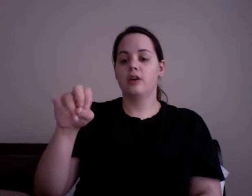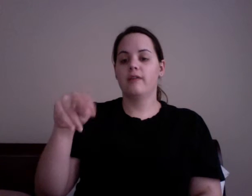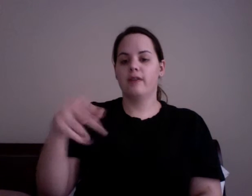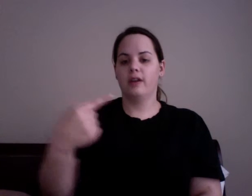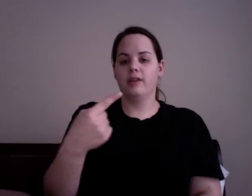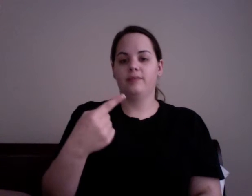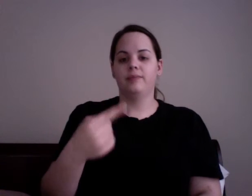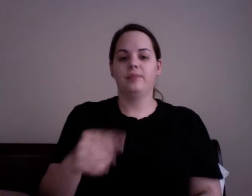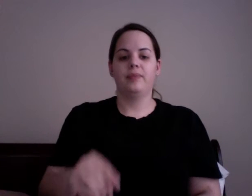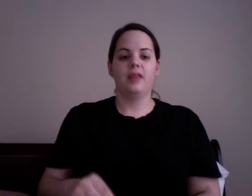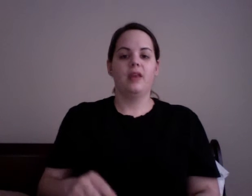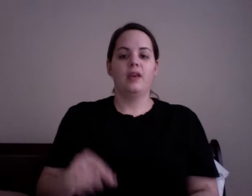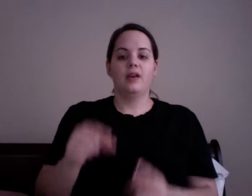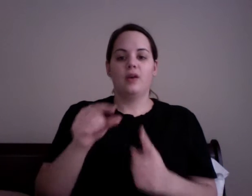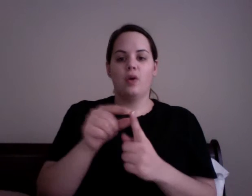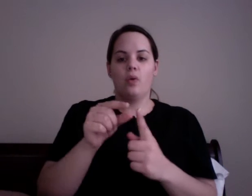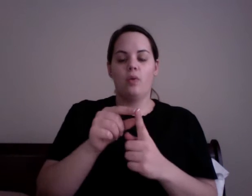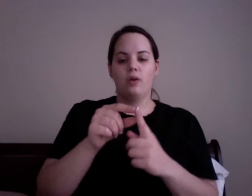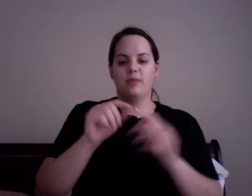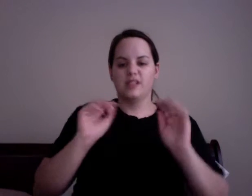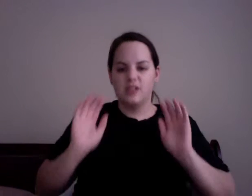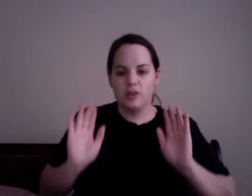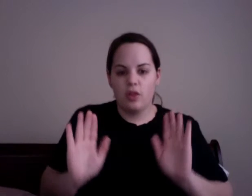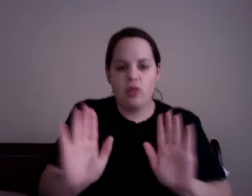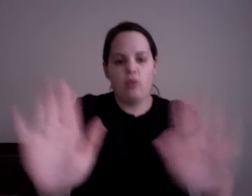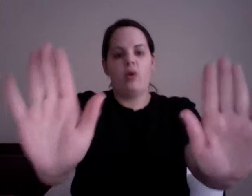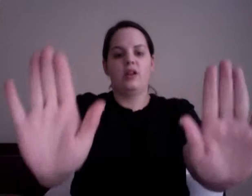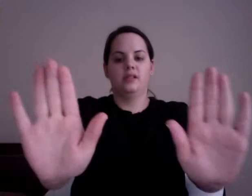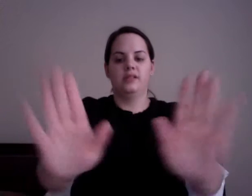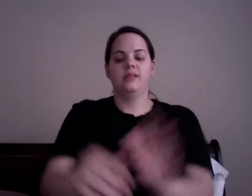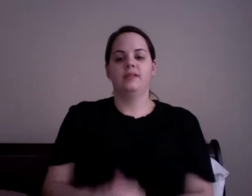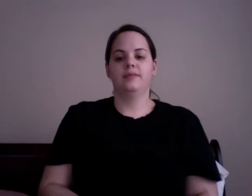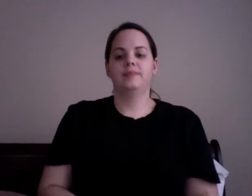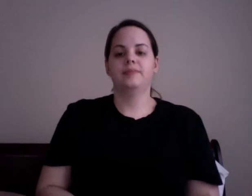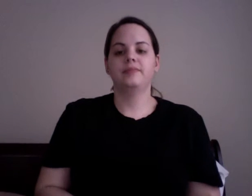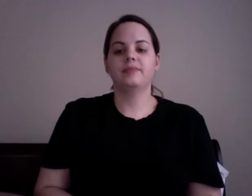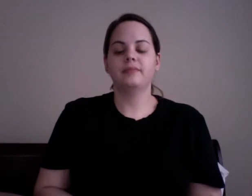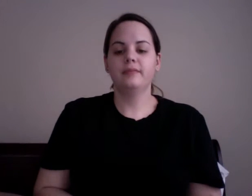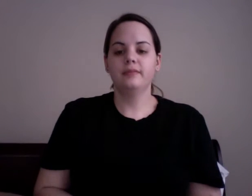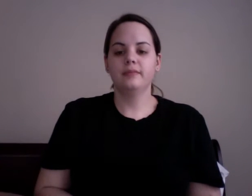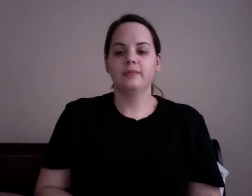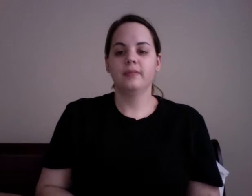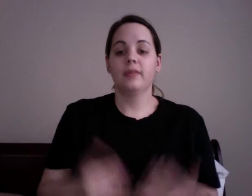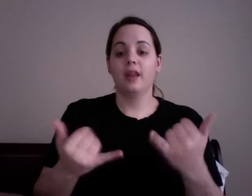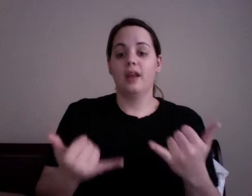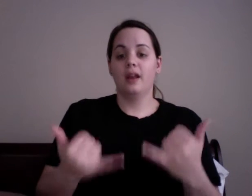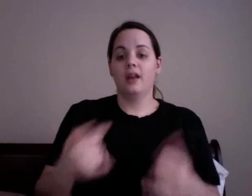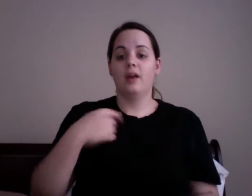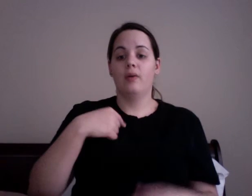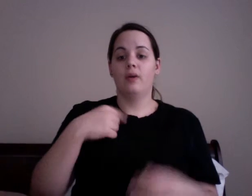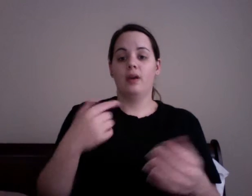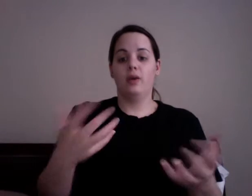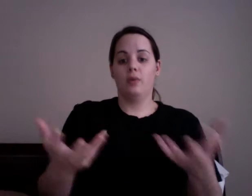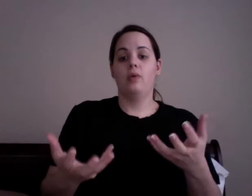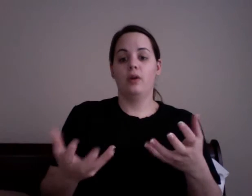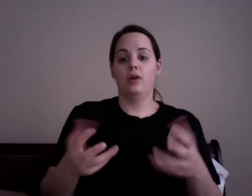powerful word, and he's using the word thrust. That means to shove it through, okay? Now I want you to look for the word great. Find